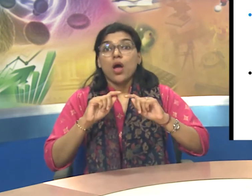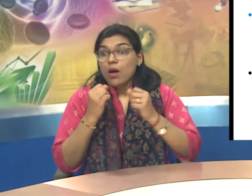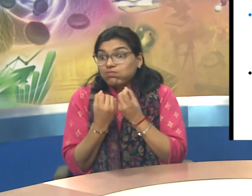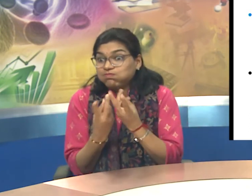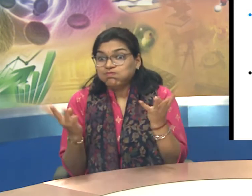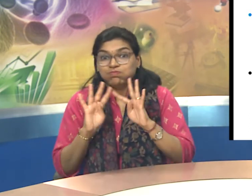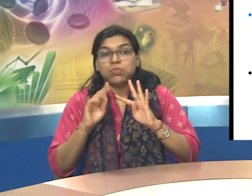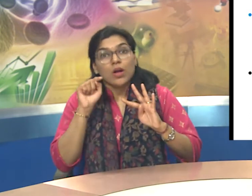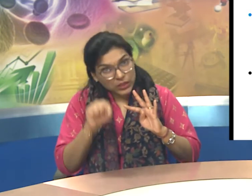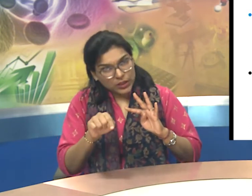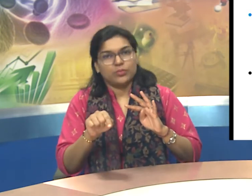consultation or